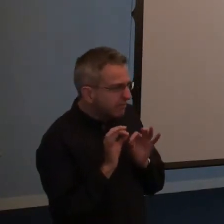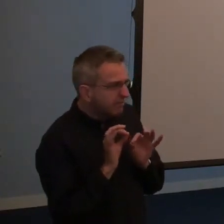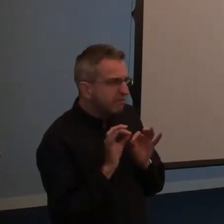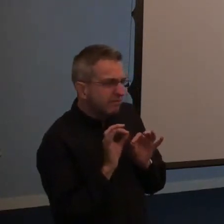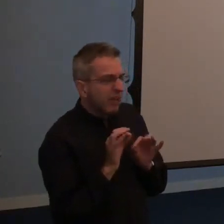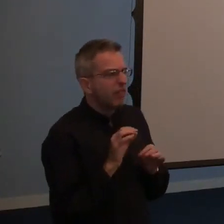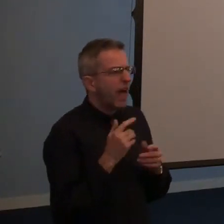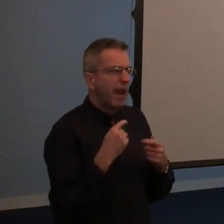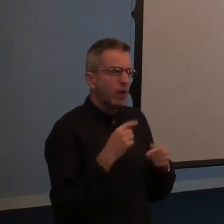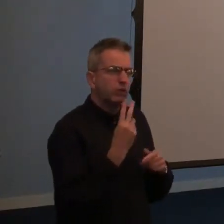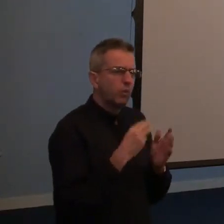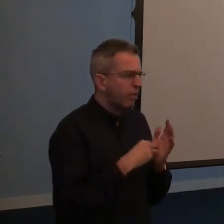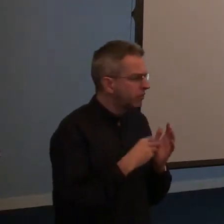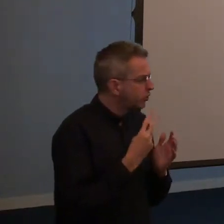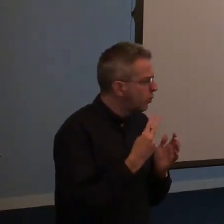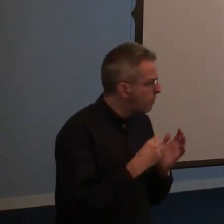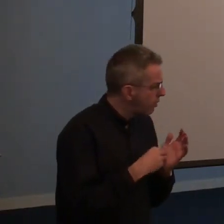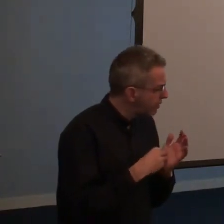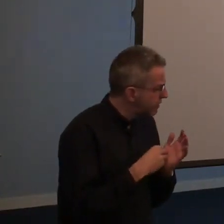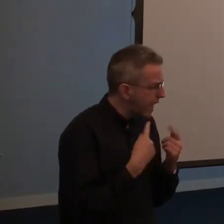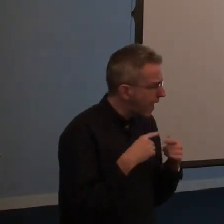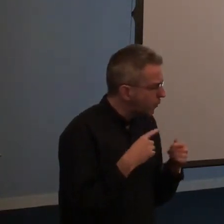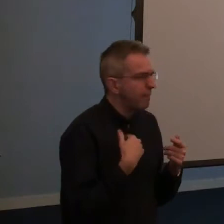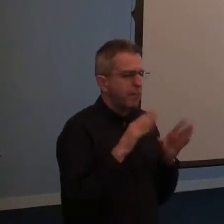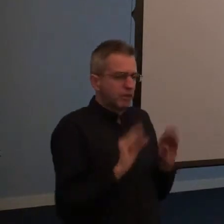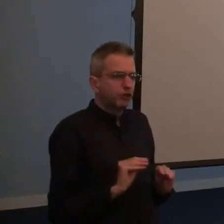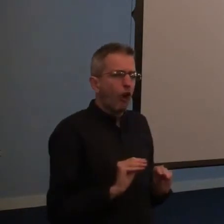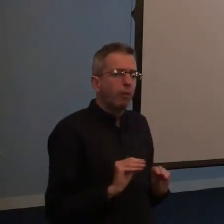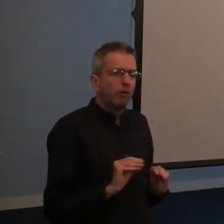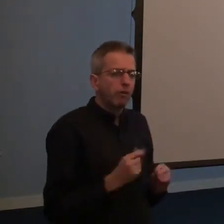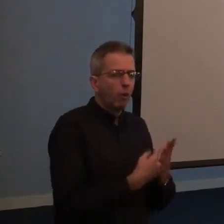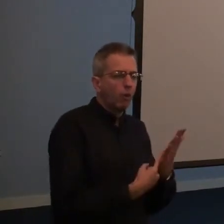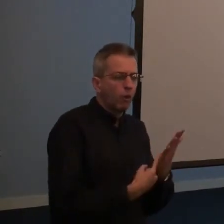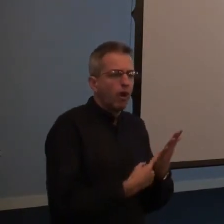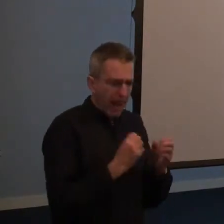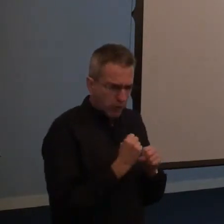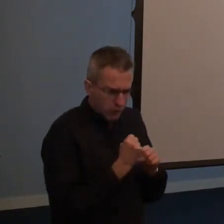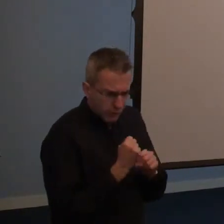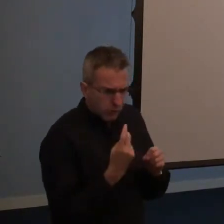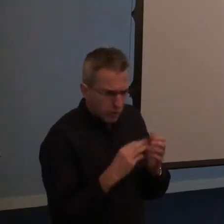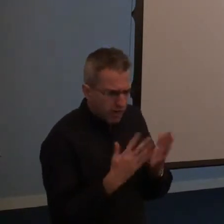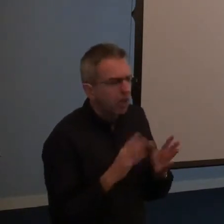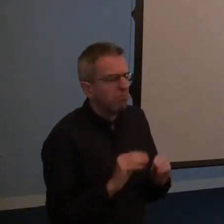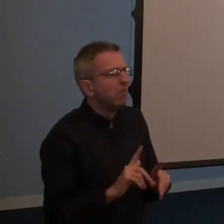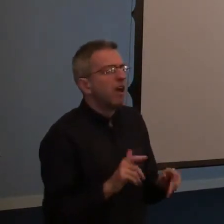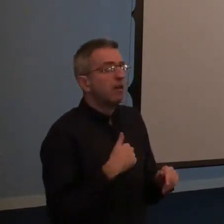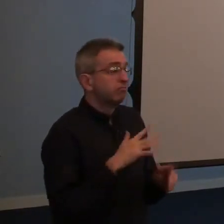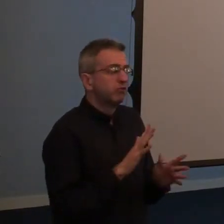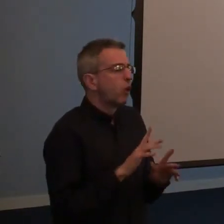conditions. So again, it's all aimed at improvements. I think that was within 2 months they're allowed to do that. And then, I mean, the law says that they can work on that for 2 months and then